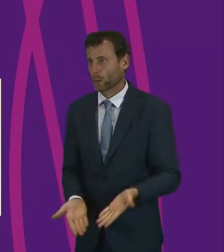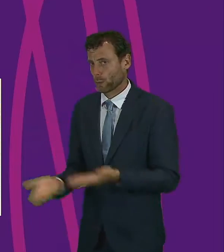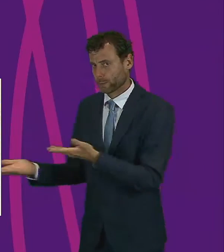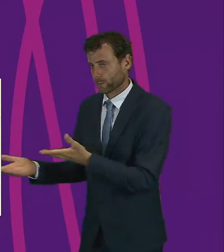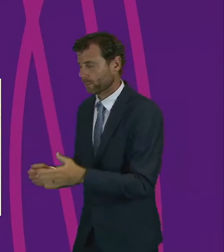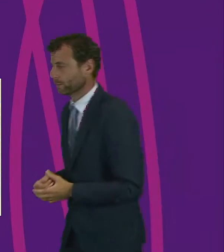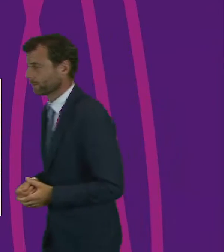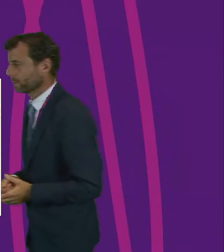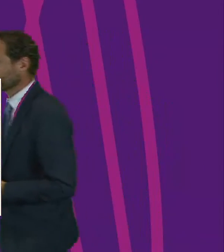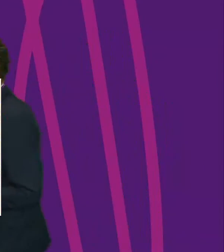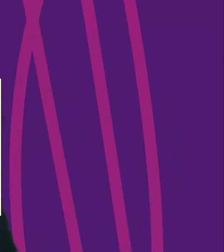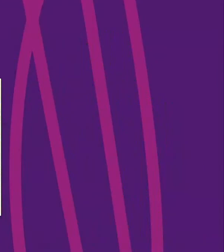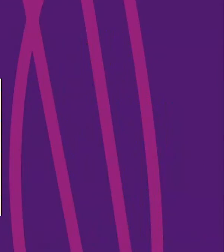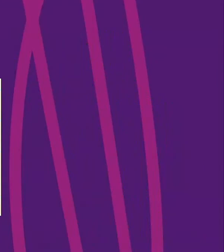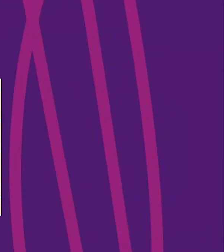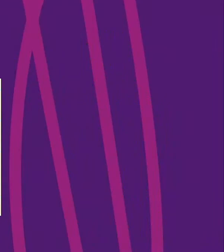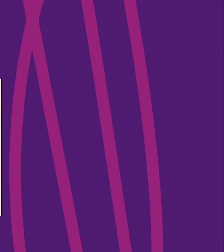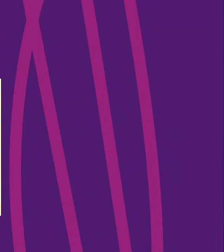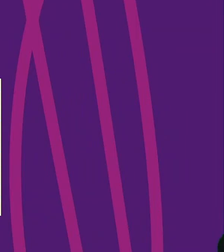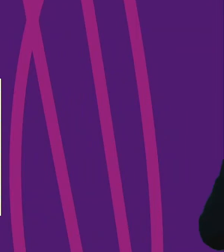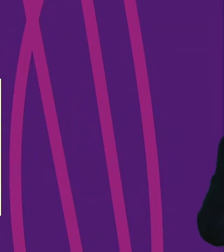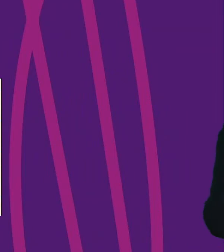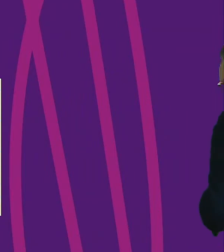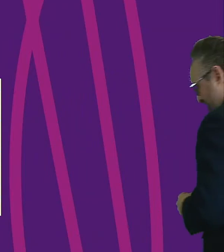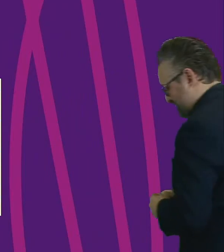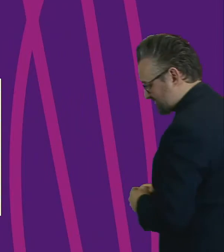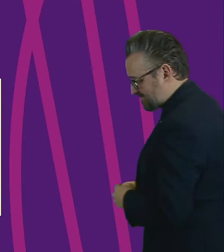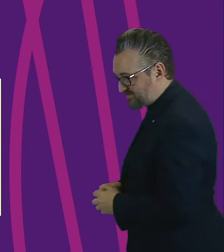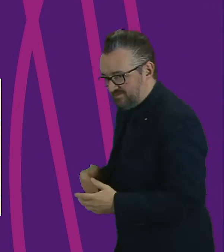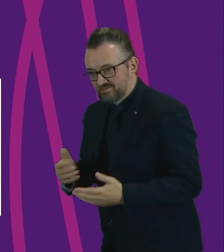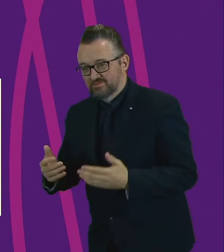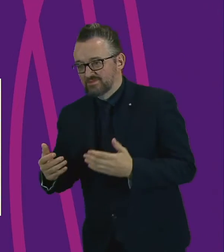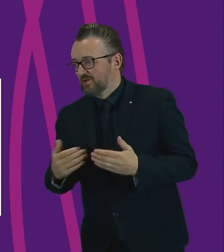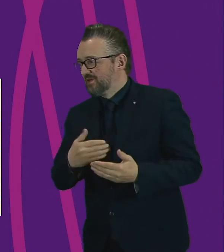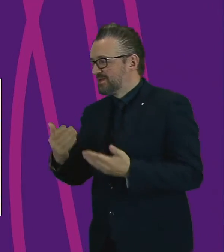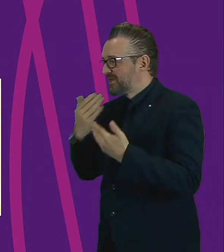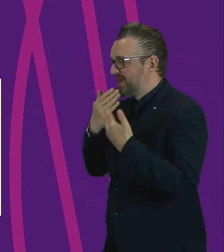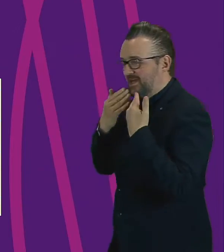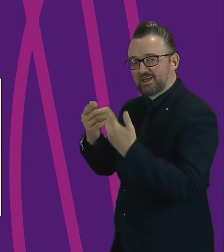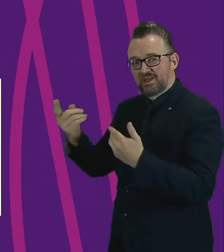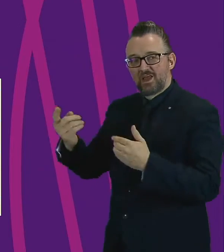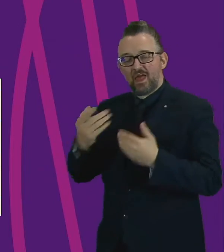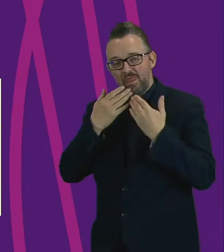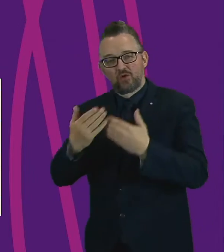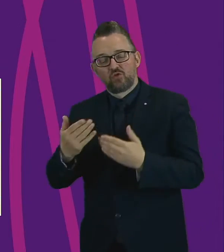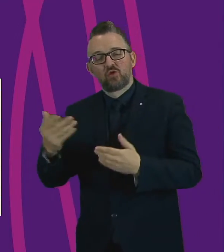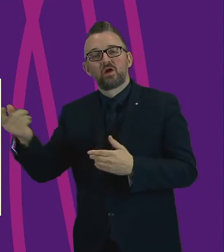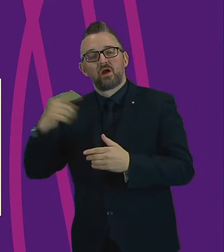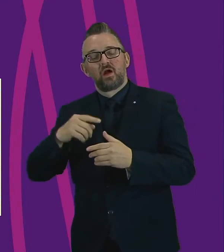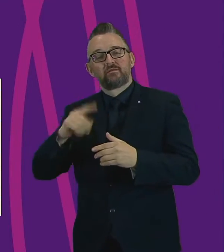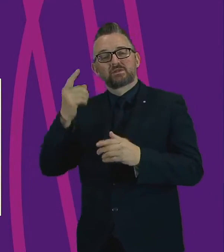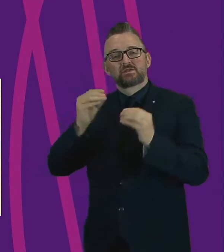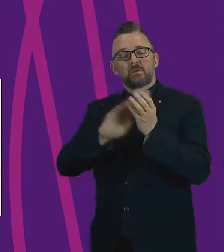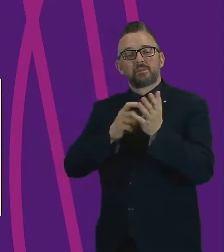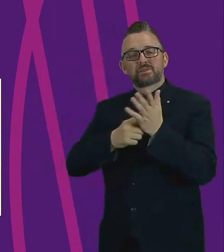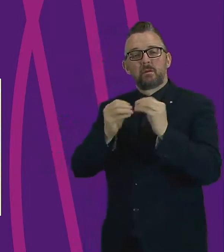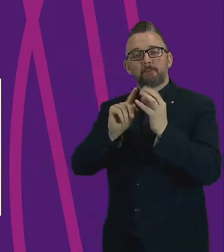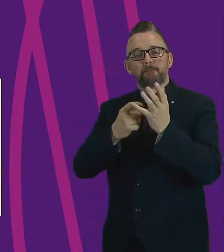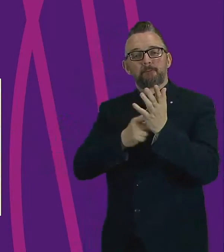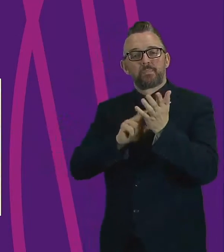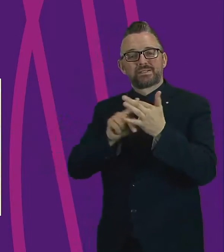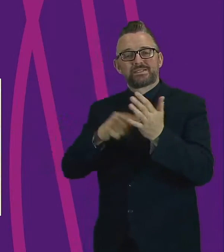much. I call Alexander Burnett, to be followed by Stuart Stevenson. Mr Stevenson will be speaking remotely. Mr Burnett, please. Thank